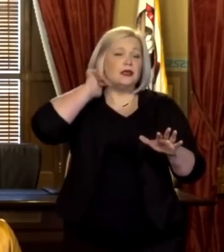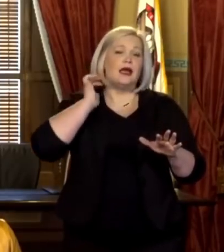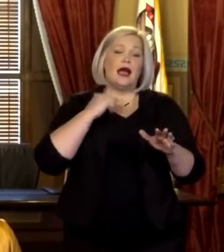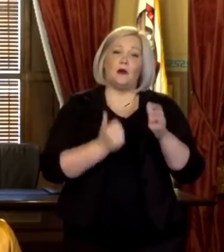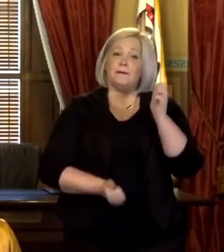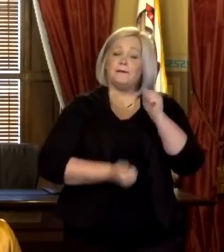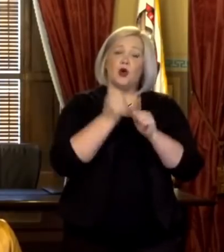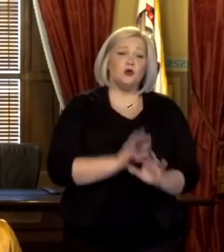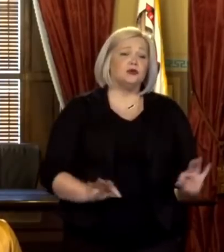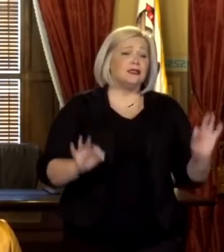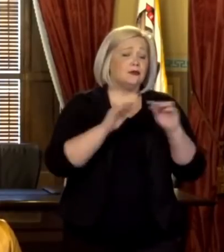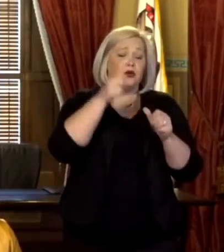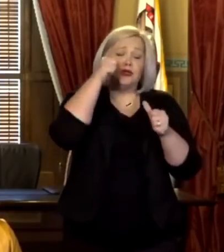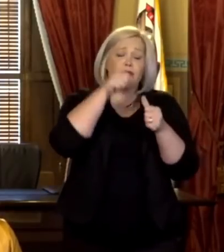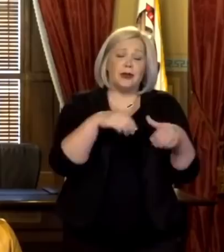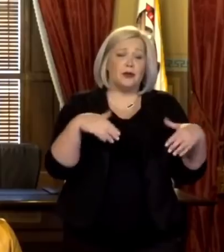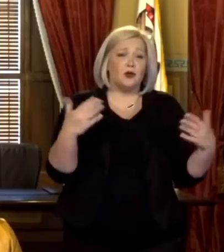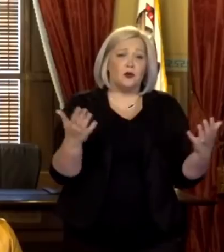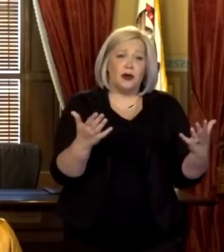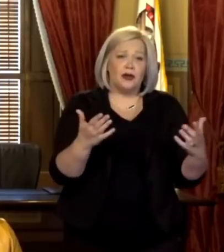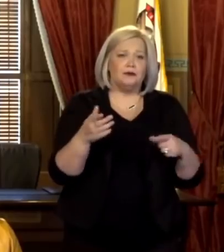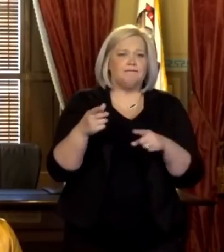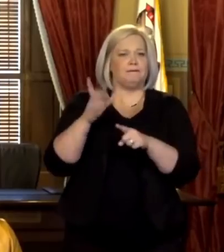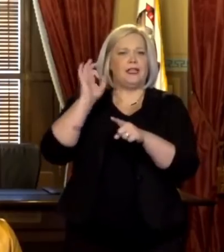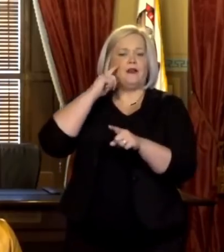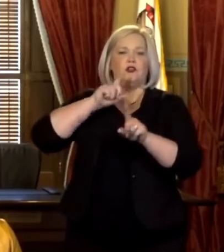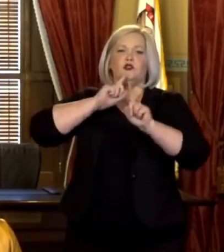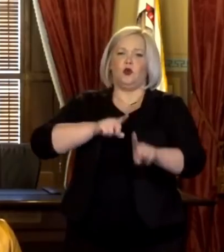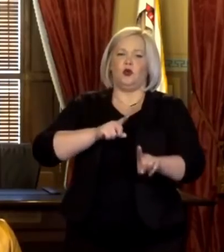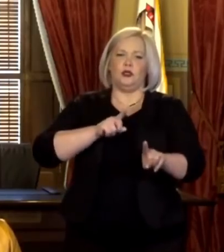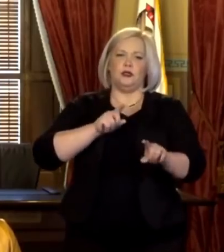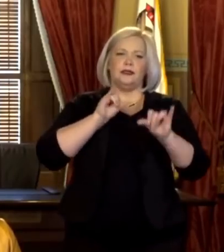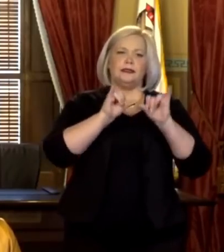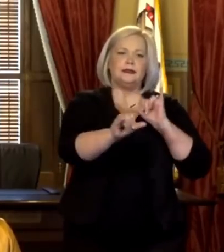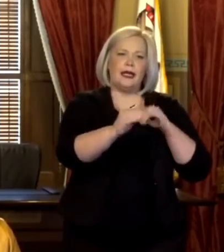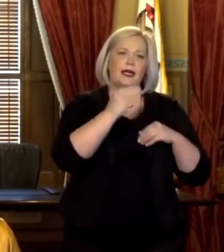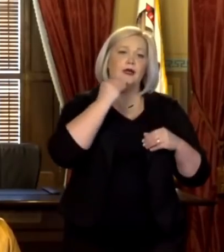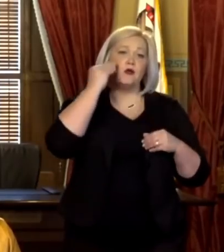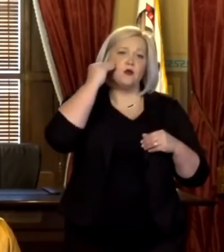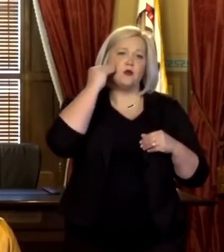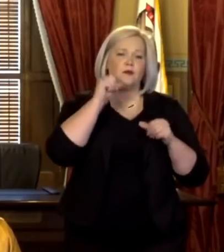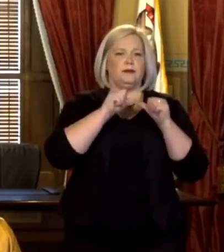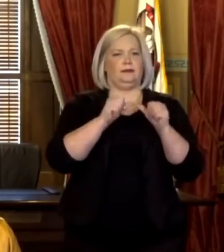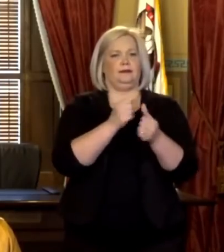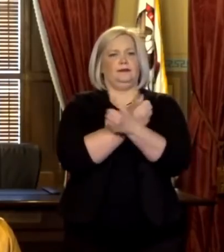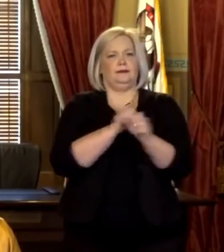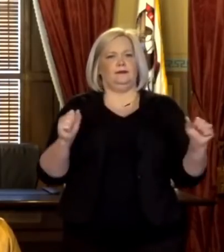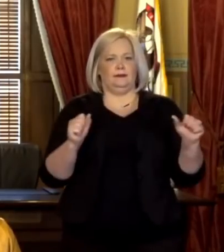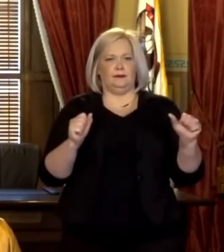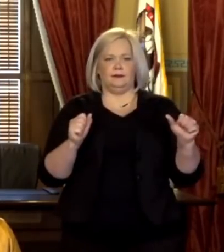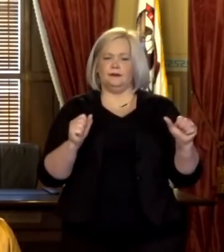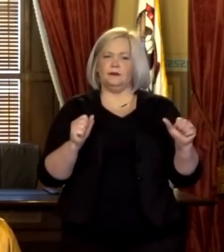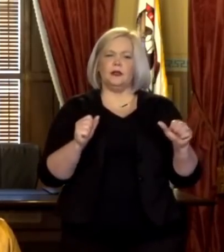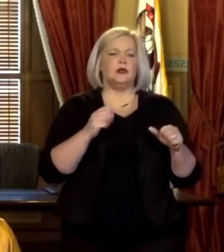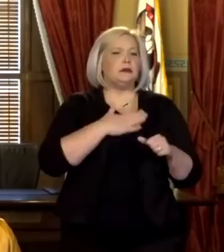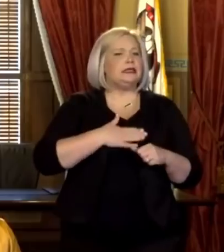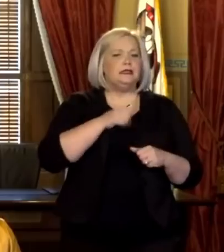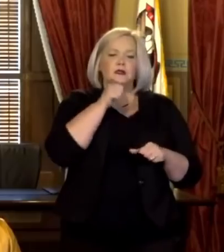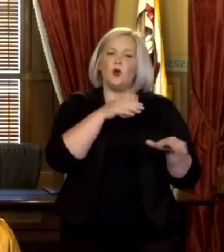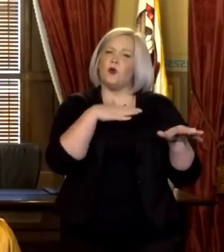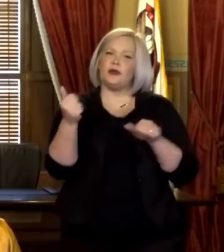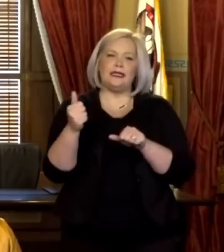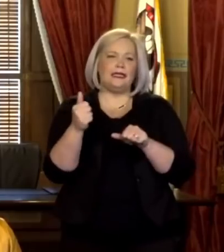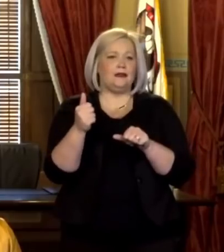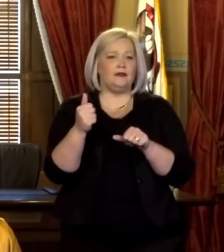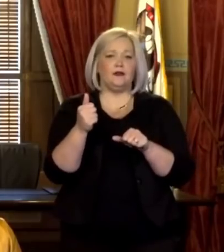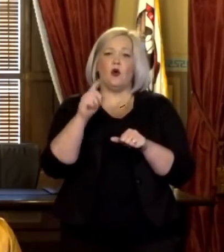stay home, stay safe order. Do not go out of your home unless it is absolutely necessary to get food, medicine, or